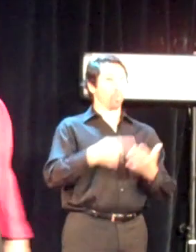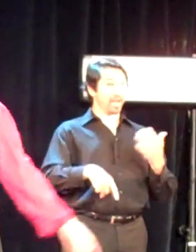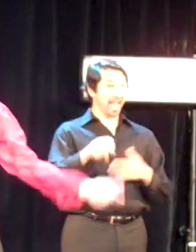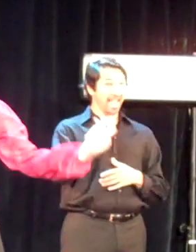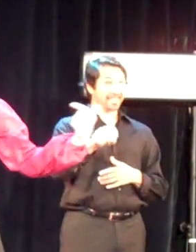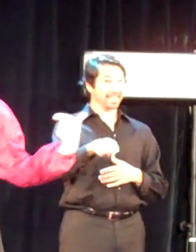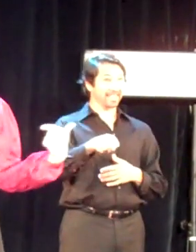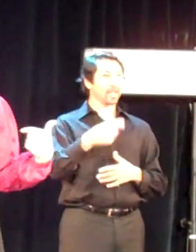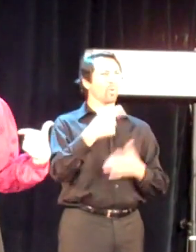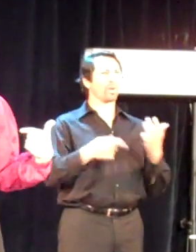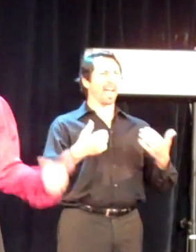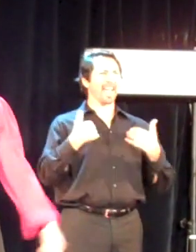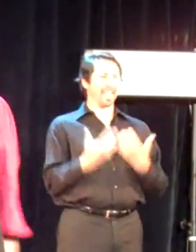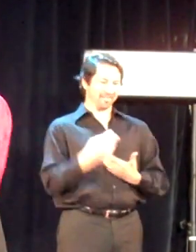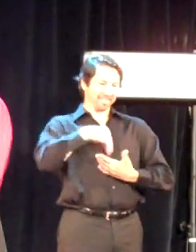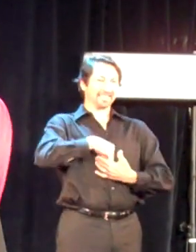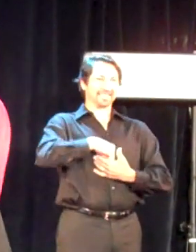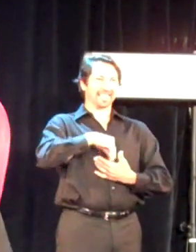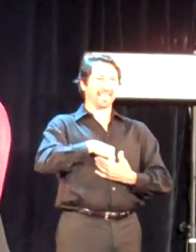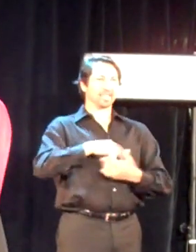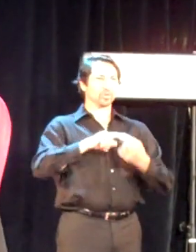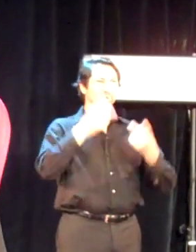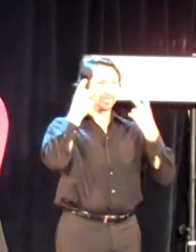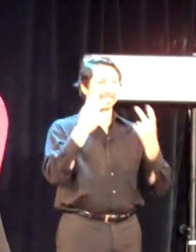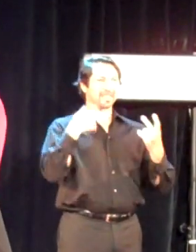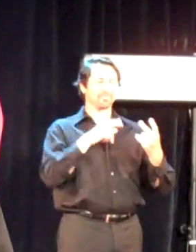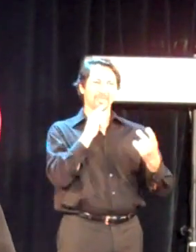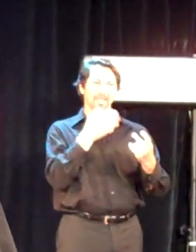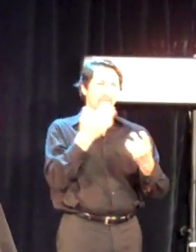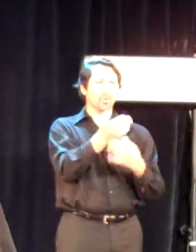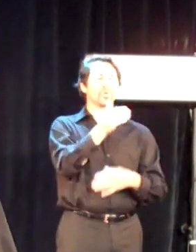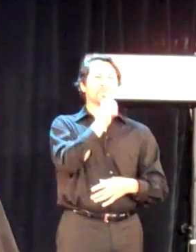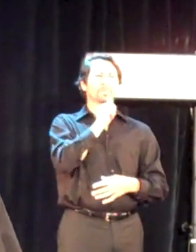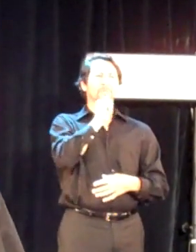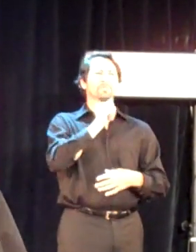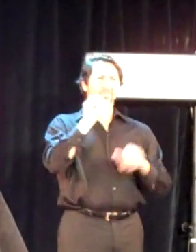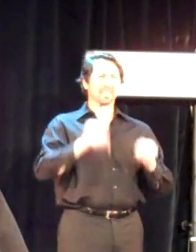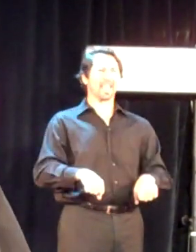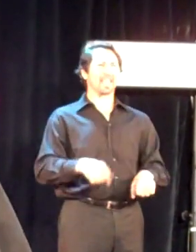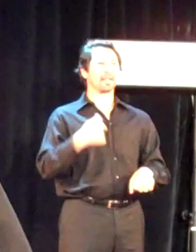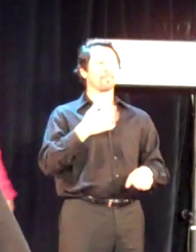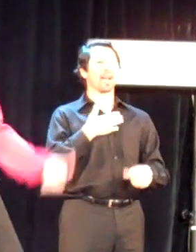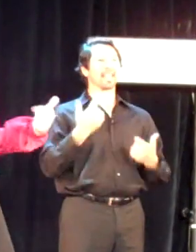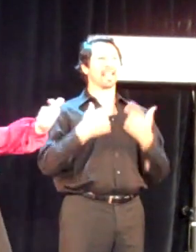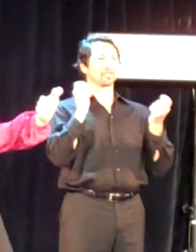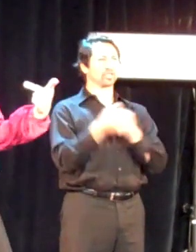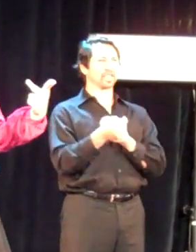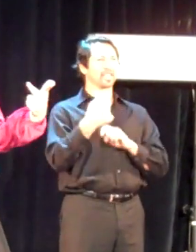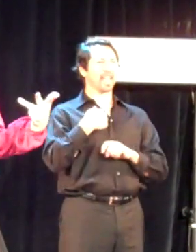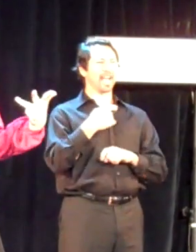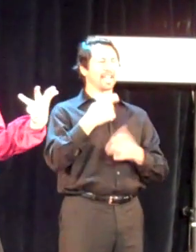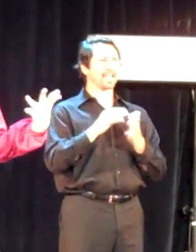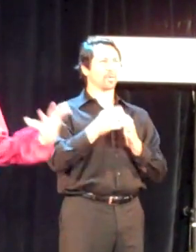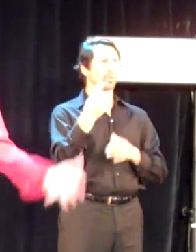need is what I got inside to see me through. My life changed on me and I counted